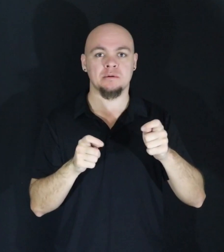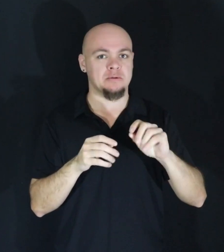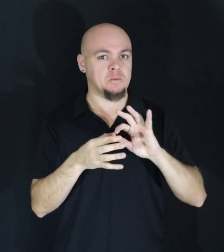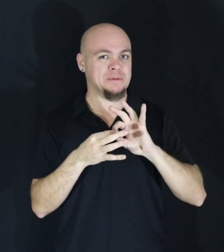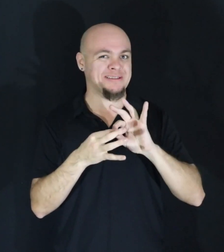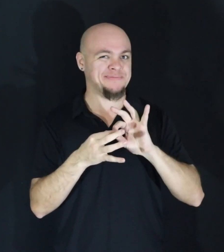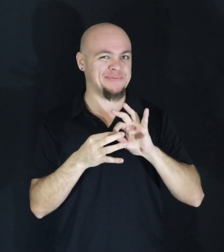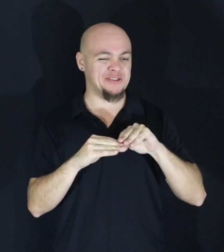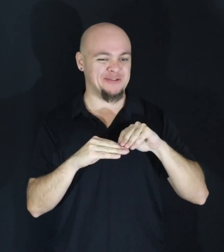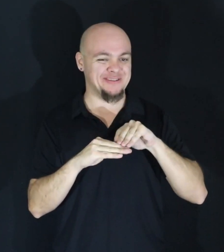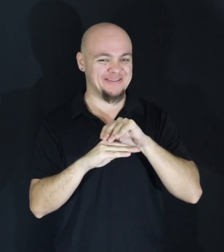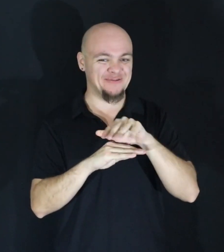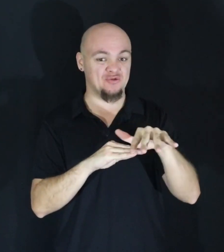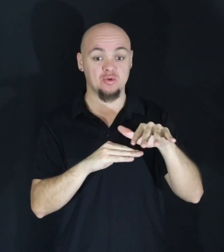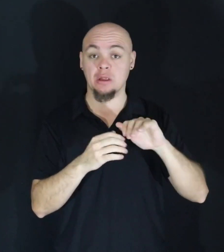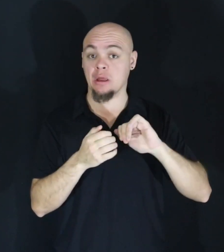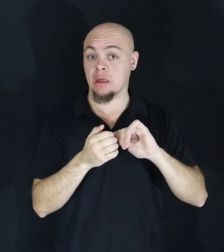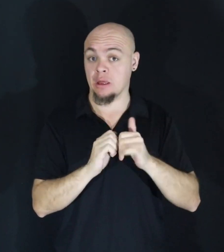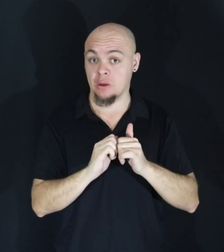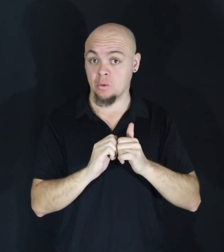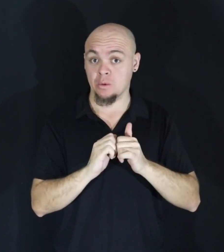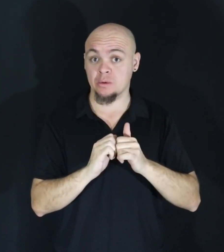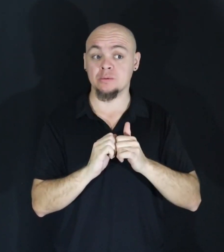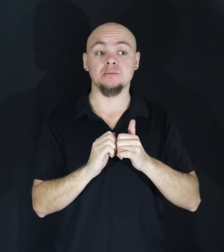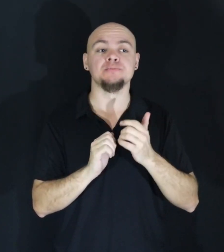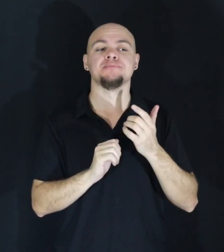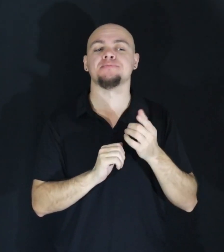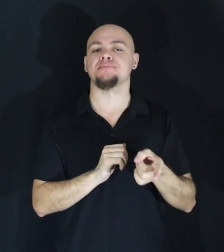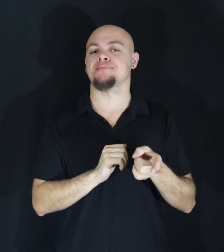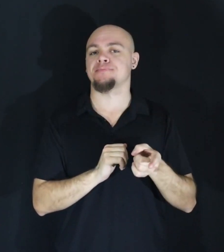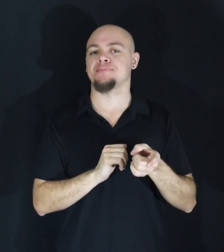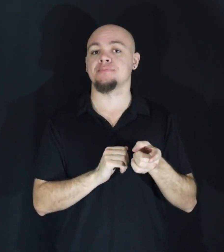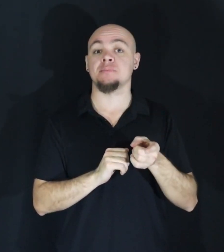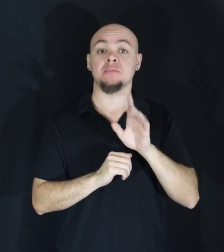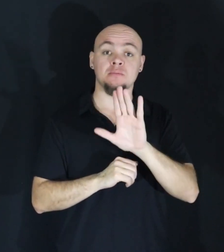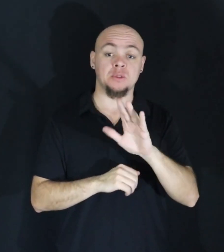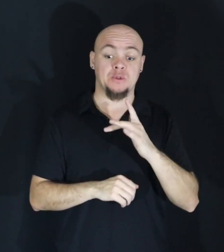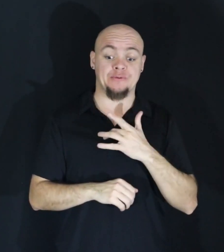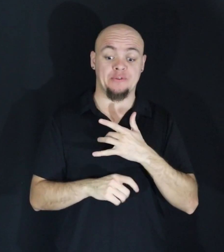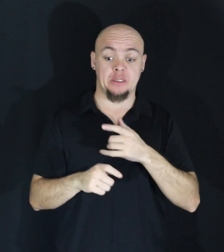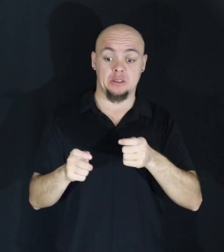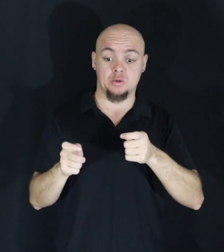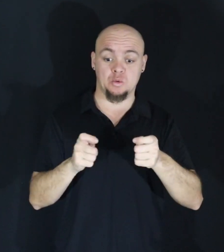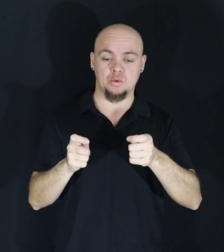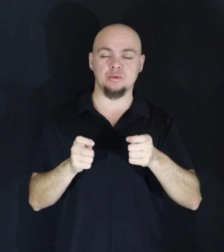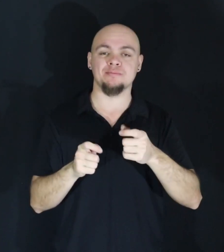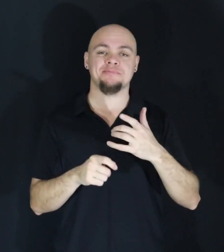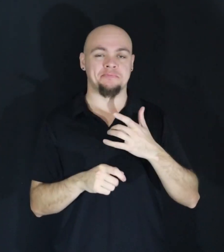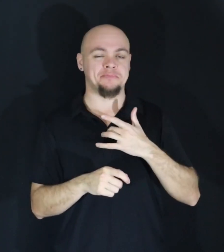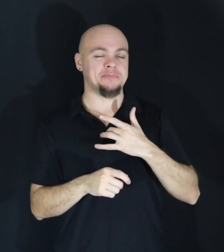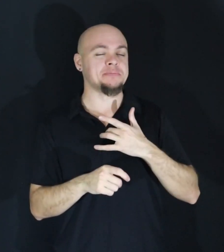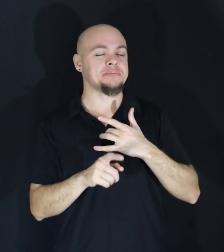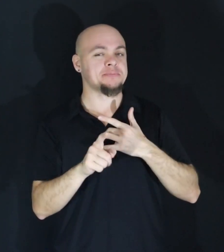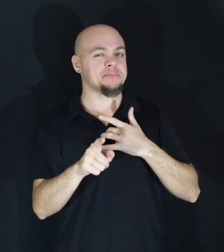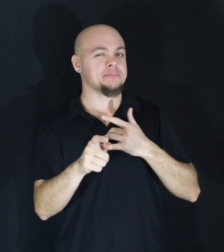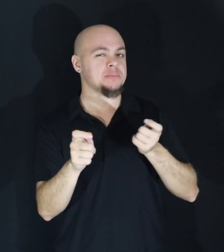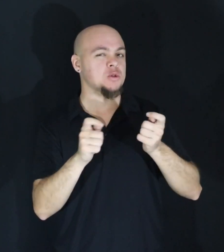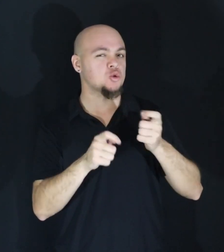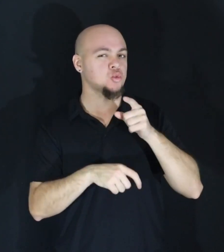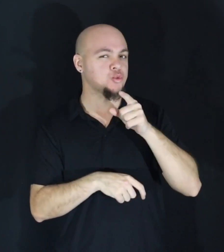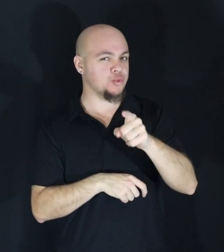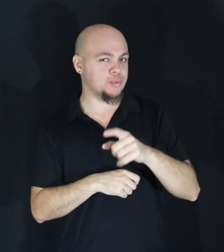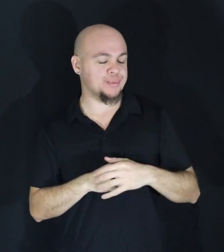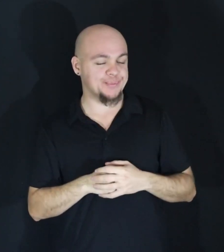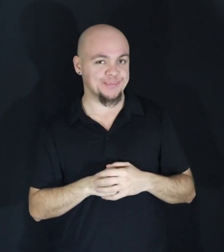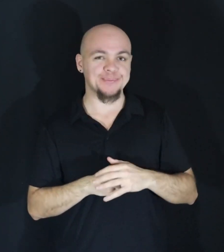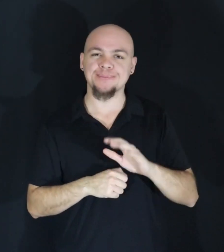relationships. And they do this because what controls how you feel controls you. Think of it